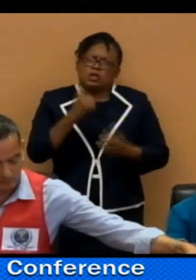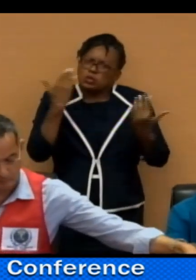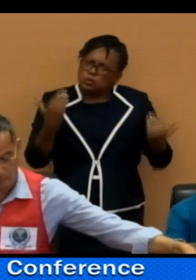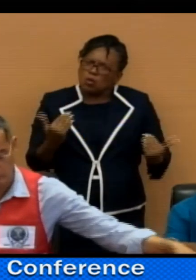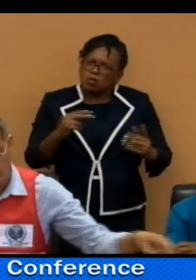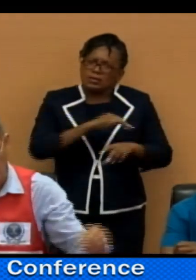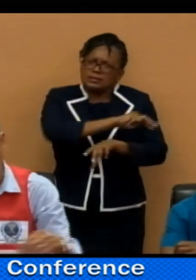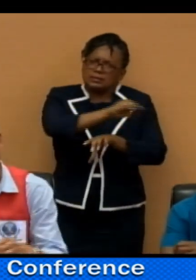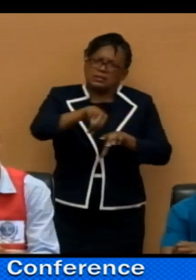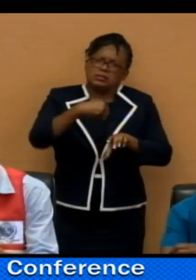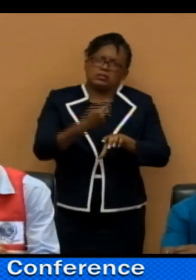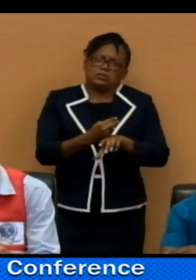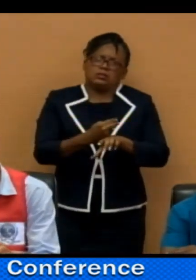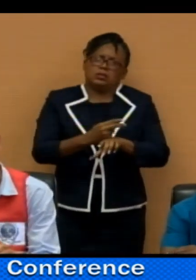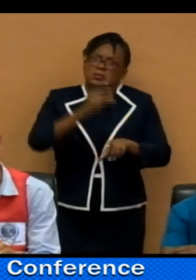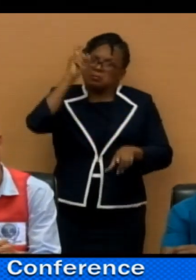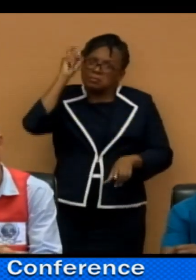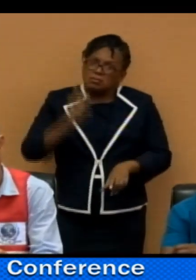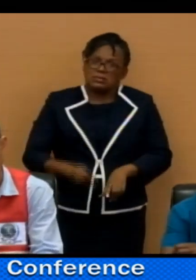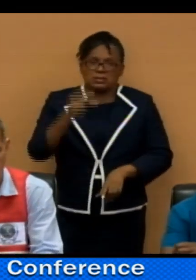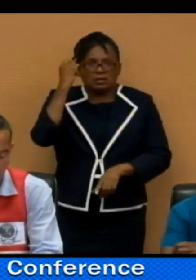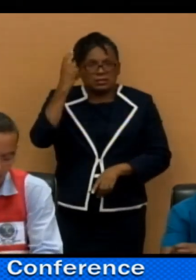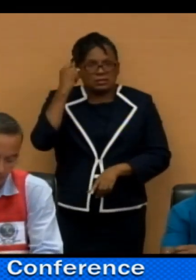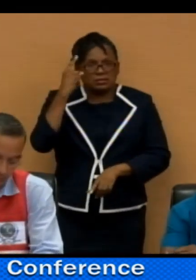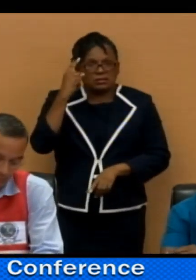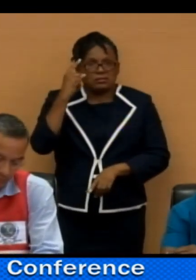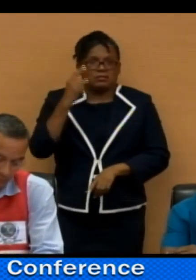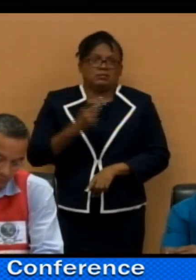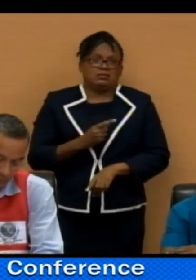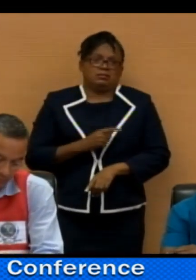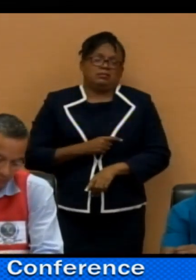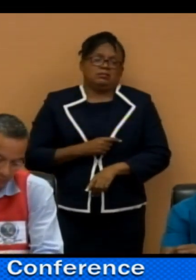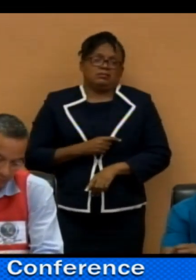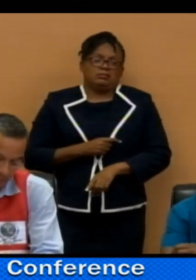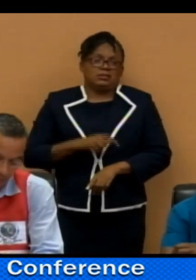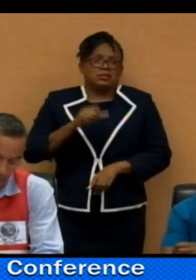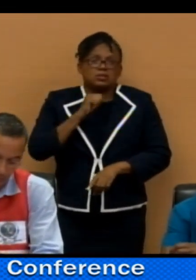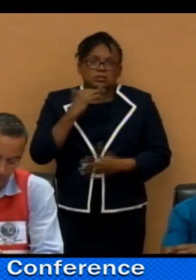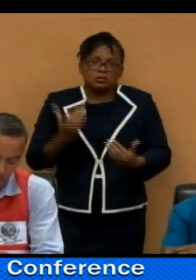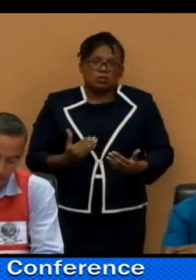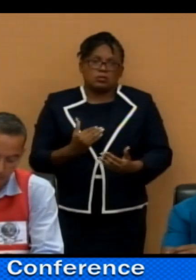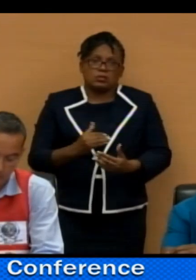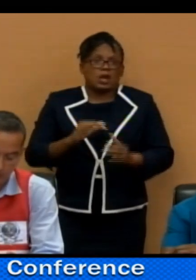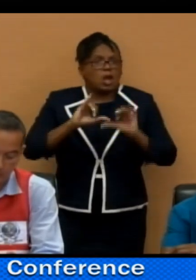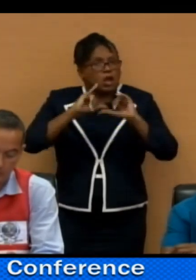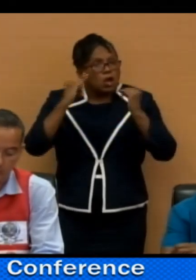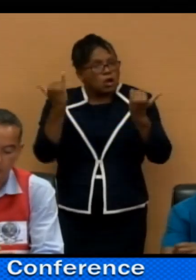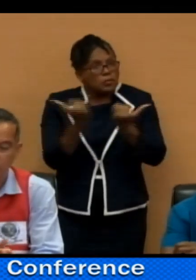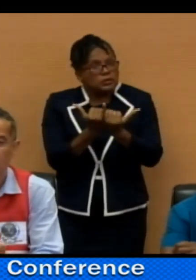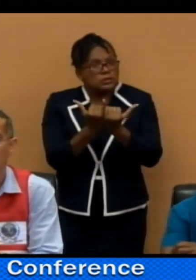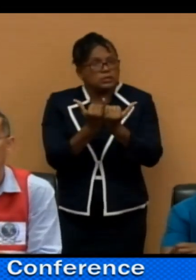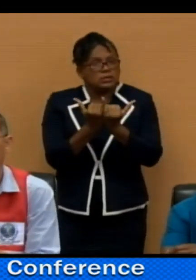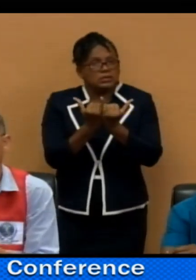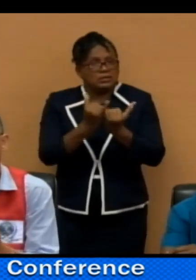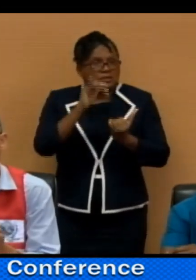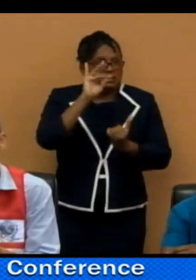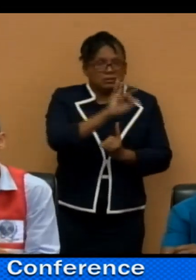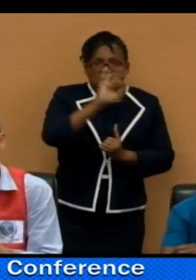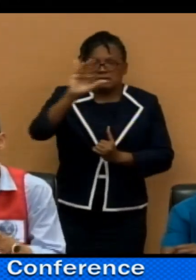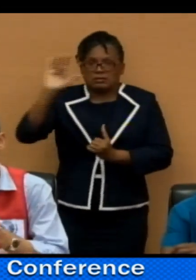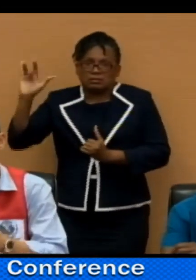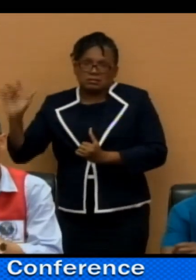nation, we must understand that this is not simple times. Community transmission must be stopped at all